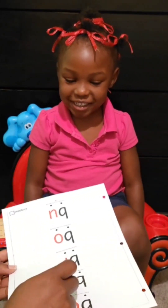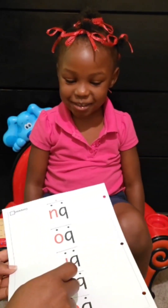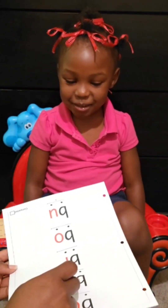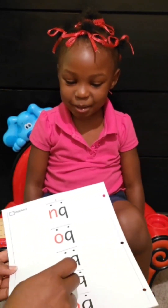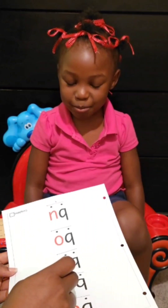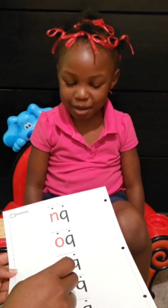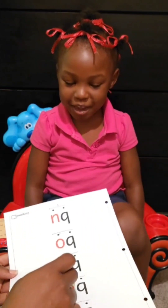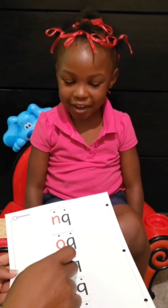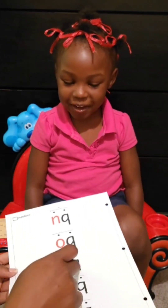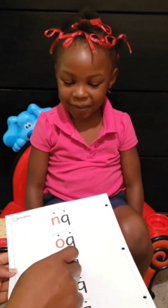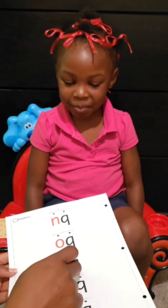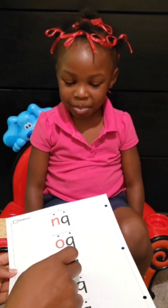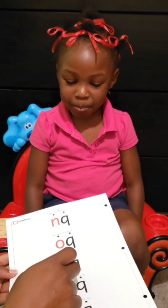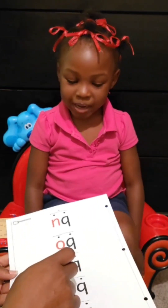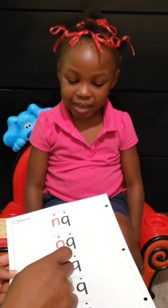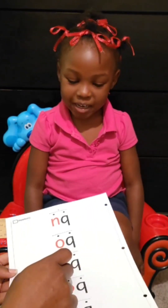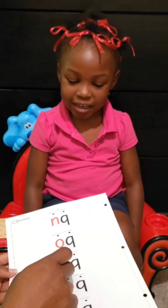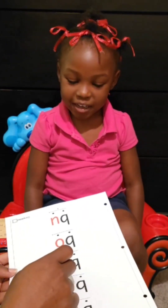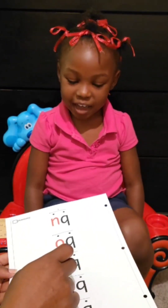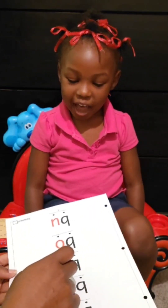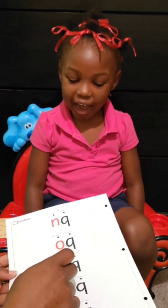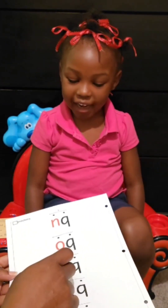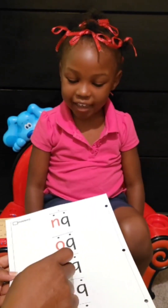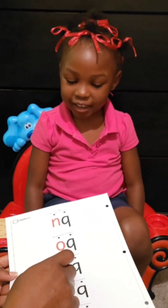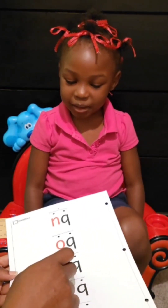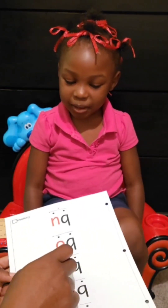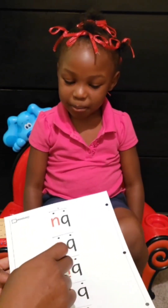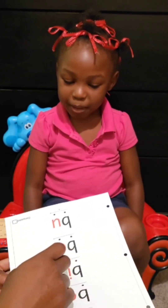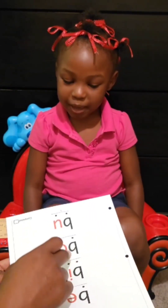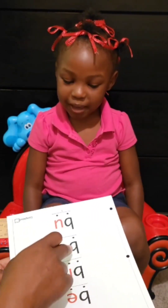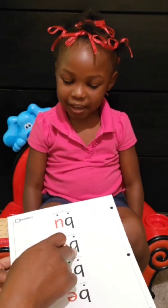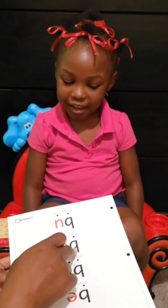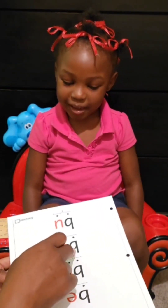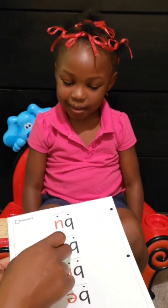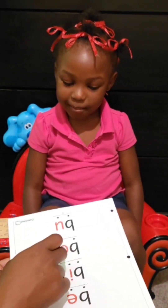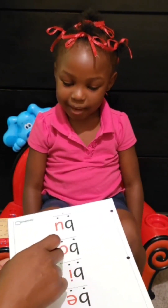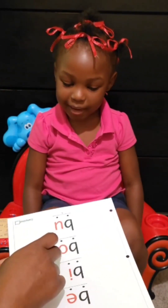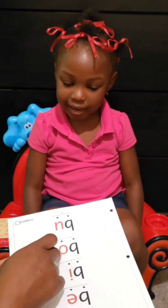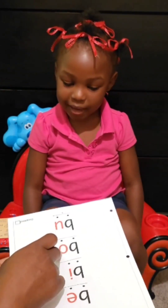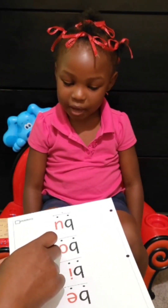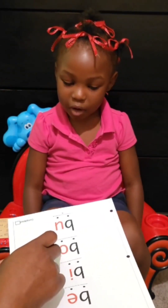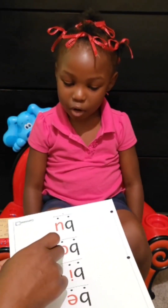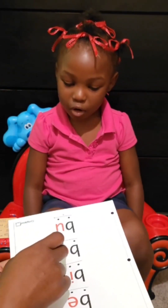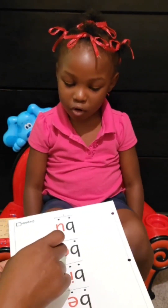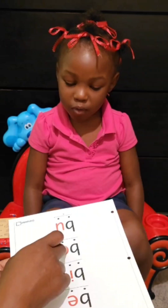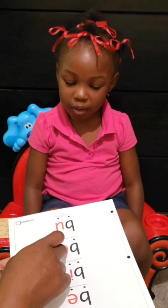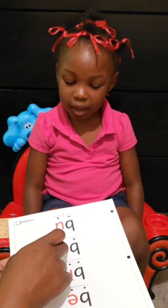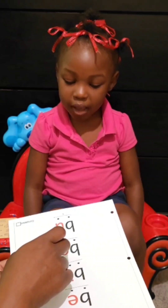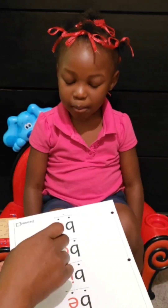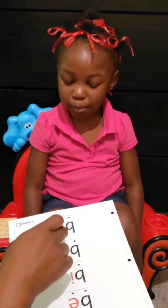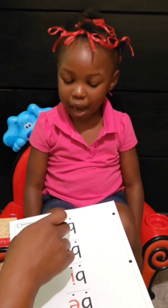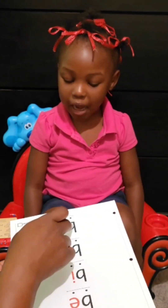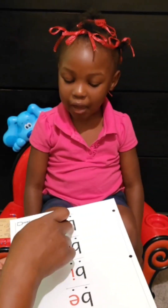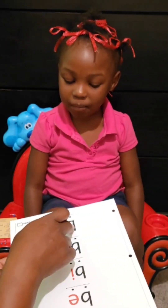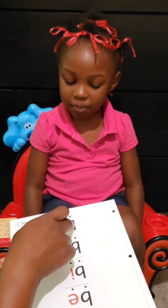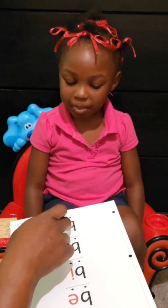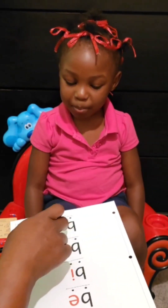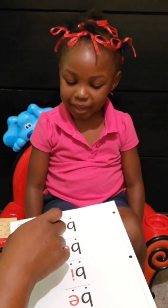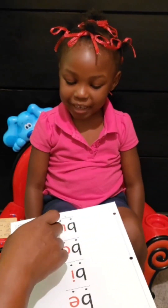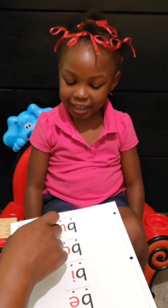B. B. B. B. I. I. B. B. B. B. O. O. Ba. Ba. B. B.